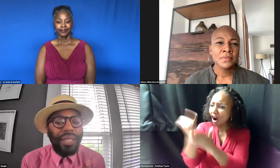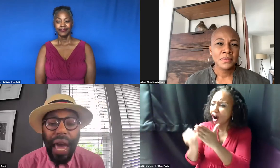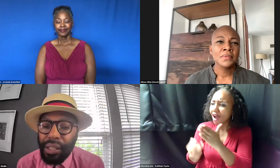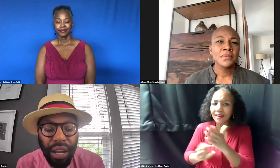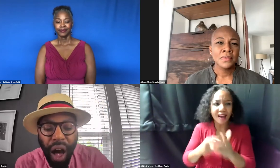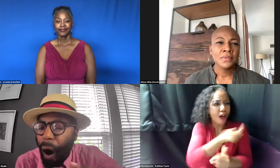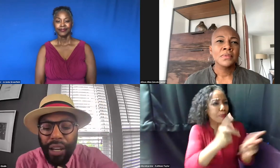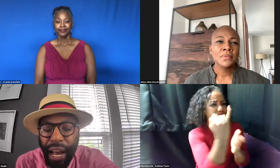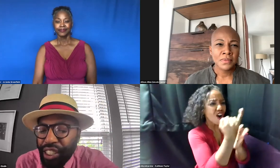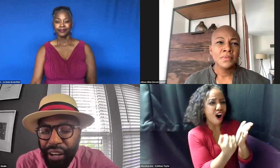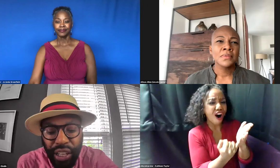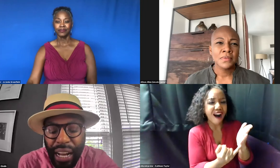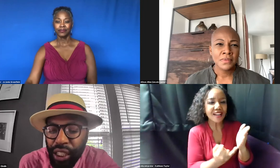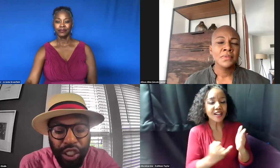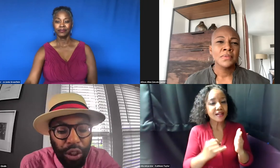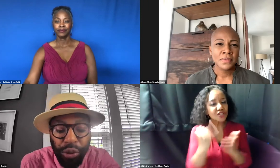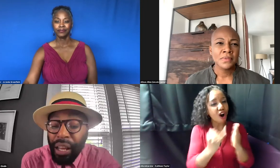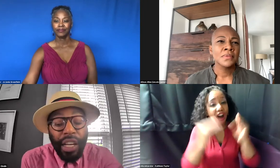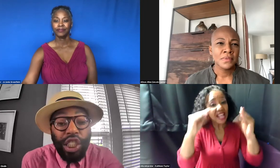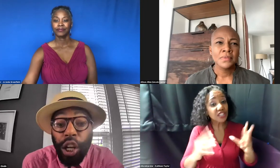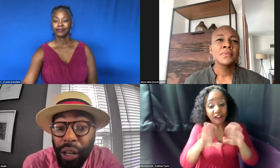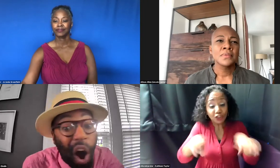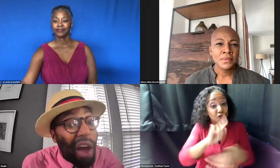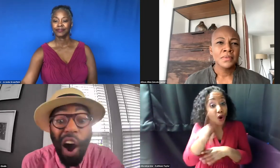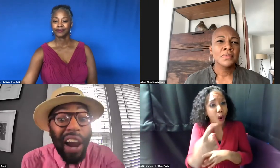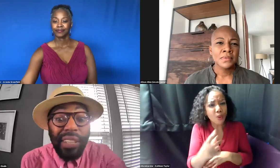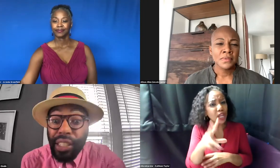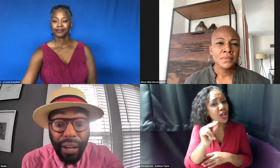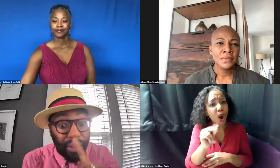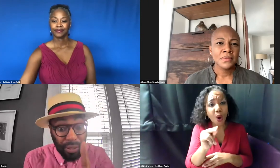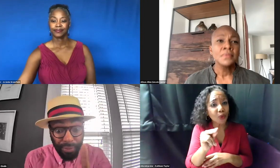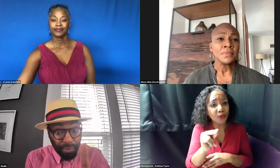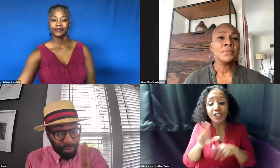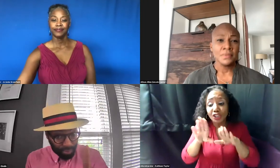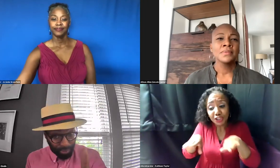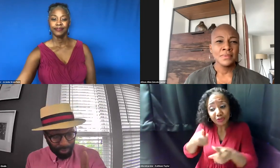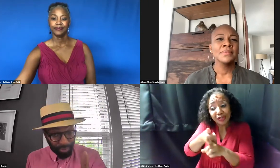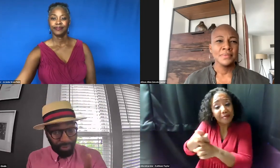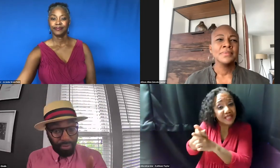So yes, arts educators are not just for children. Children are the arts educators.